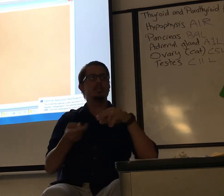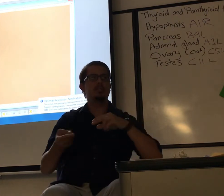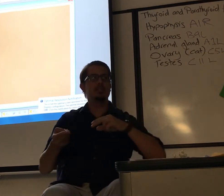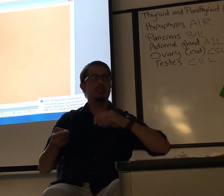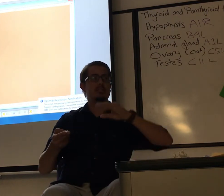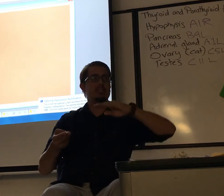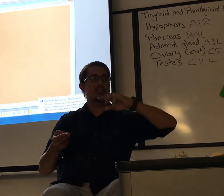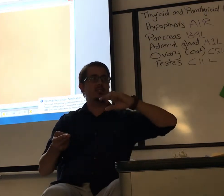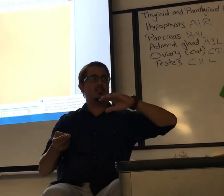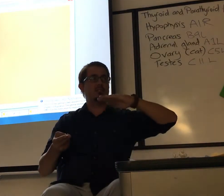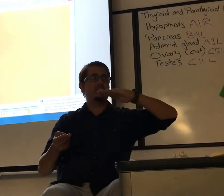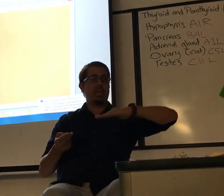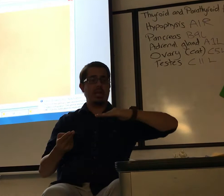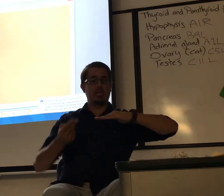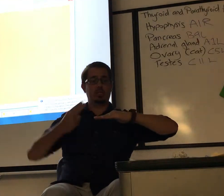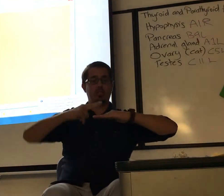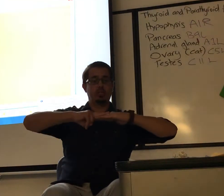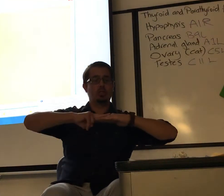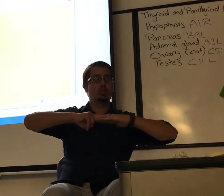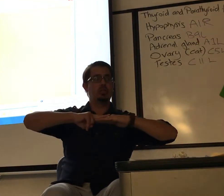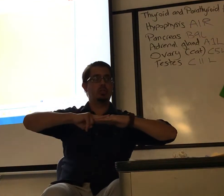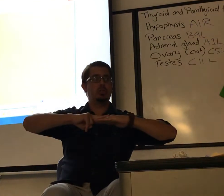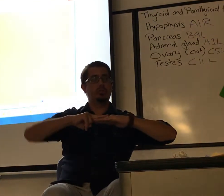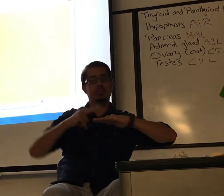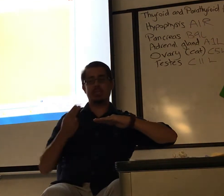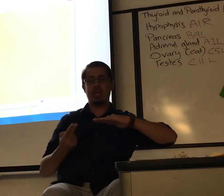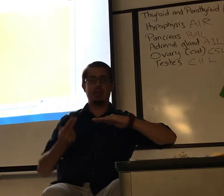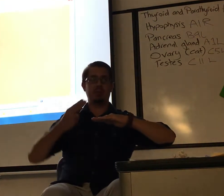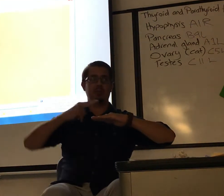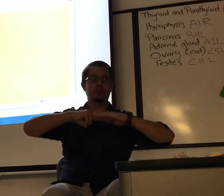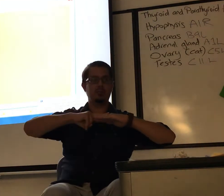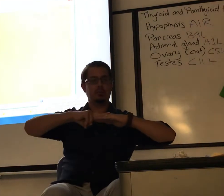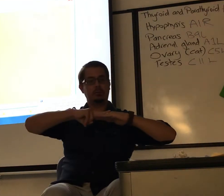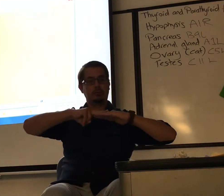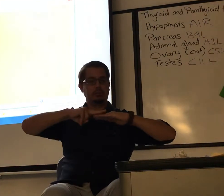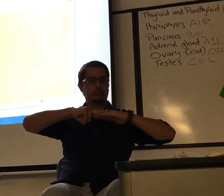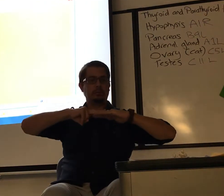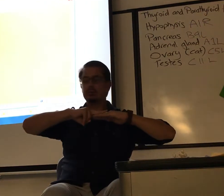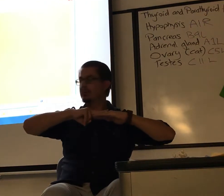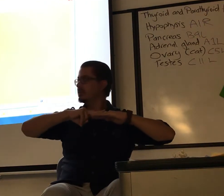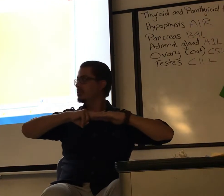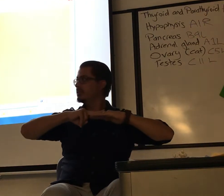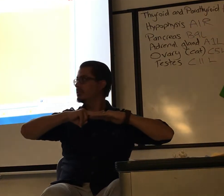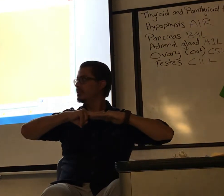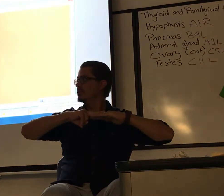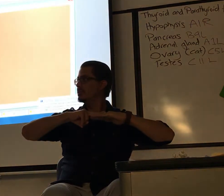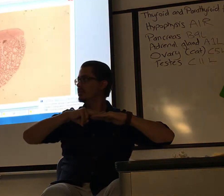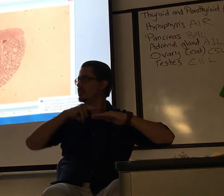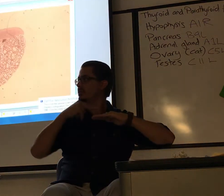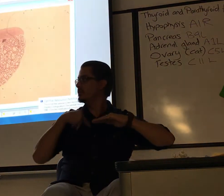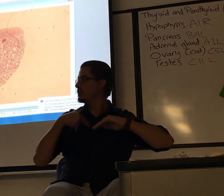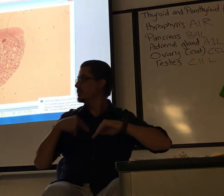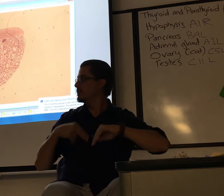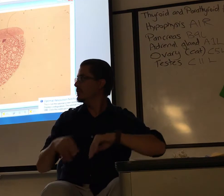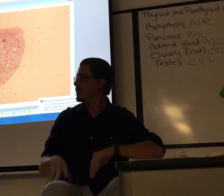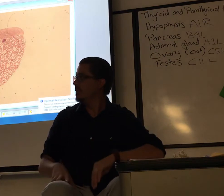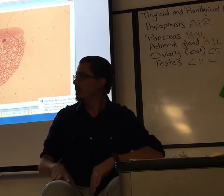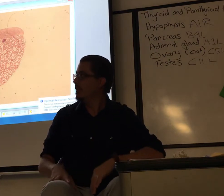Thyroid, parathyroid. Here we go. I want to get a chair so I can sit. Let's